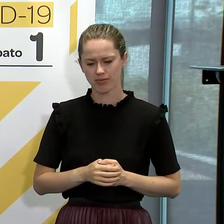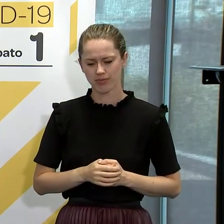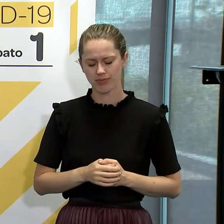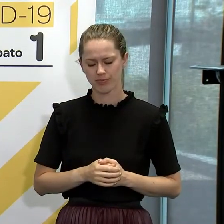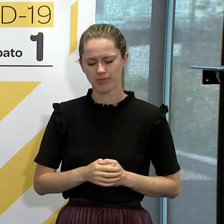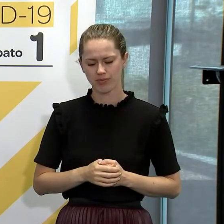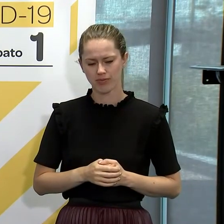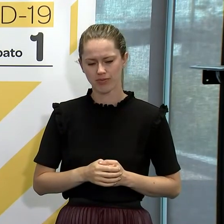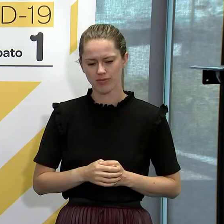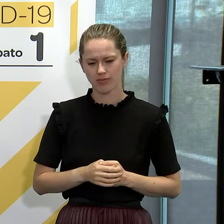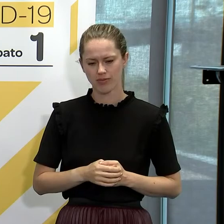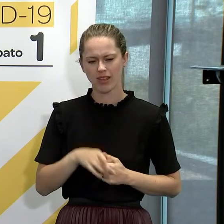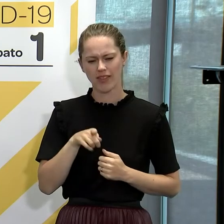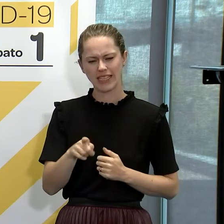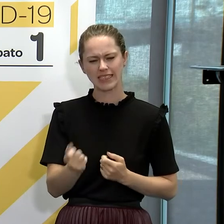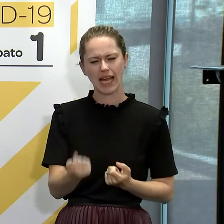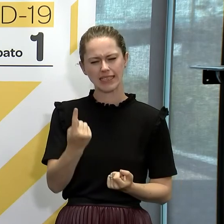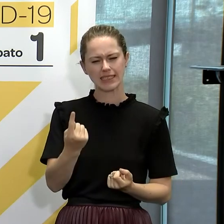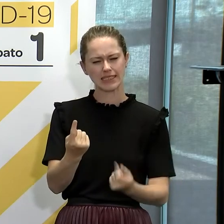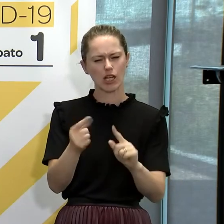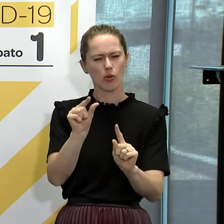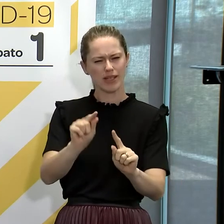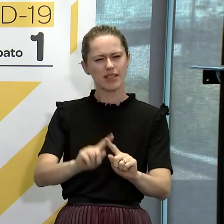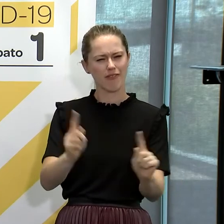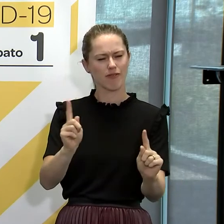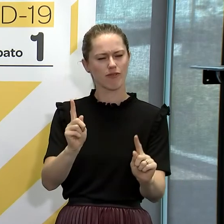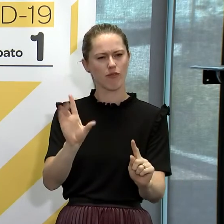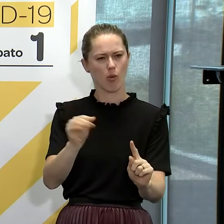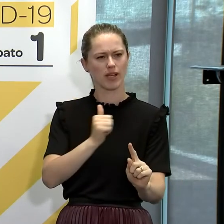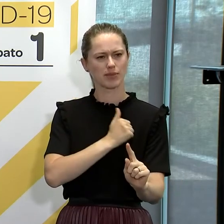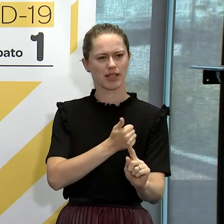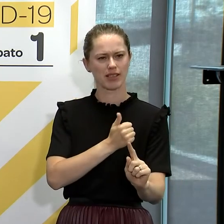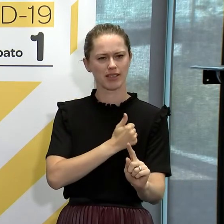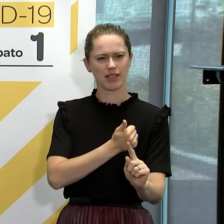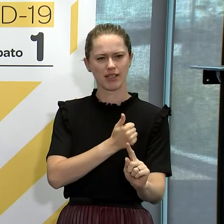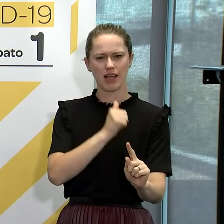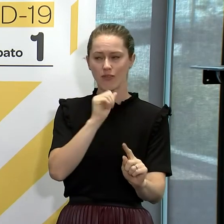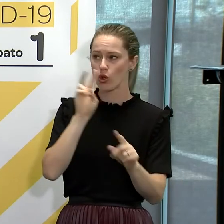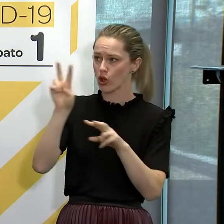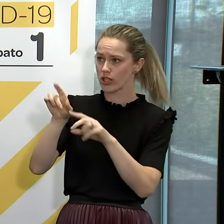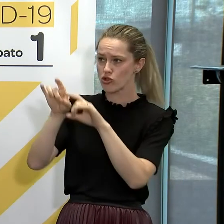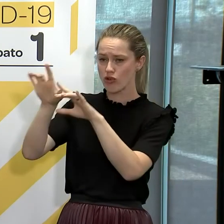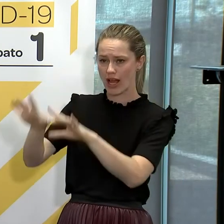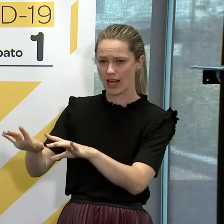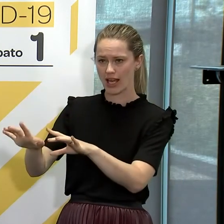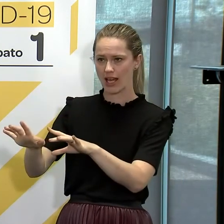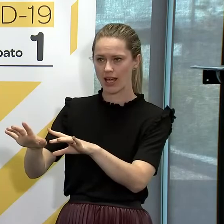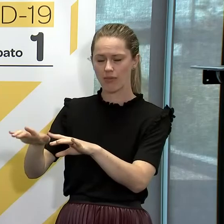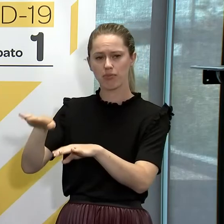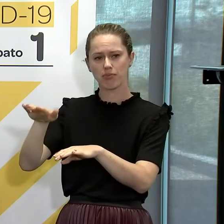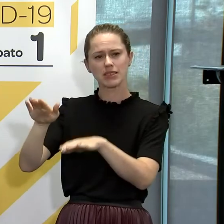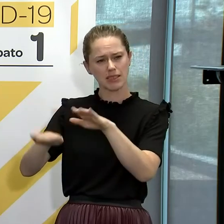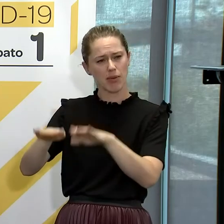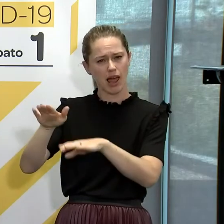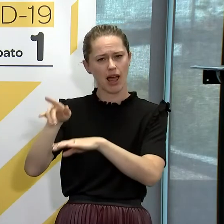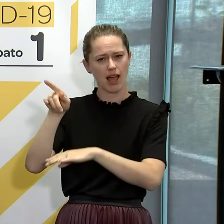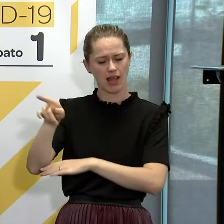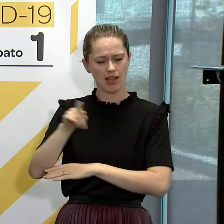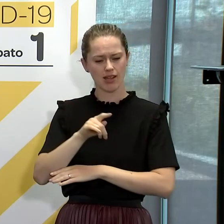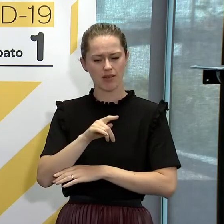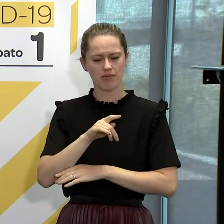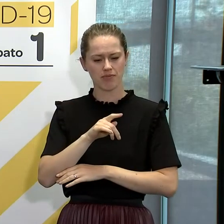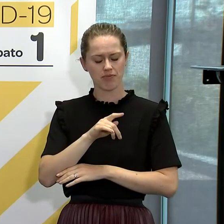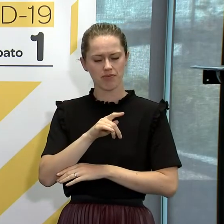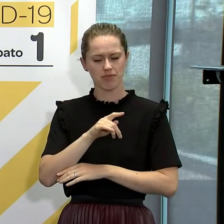from expected, what we might expect. Certainly if you look at what's been happening in Australia, we're seeing a very similar pattern where our